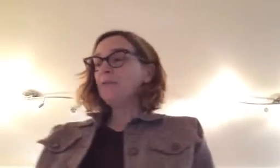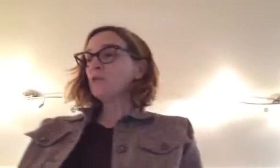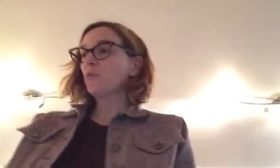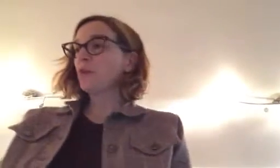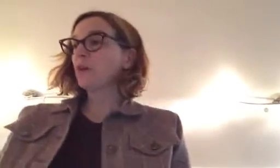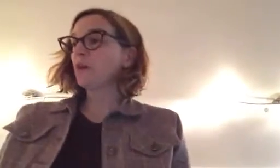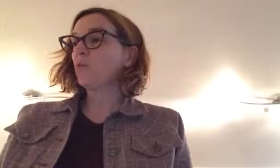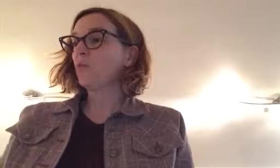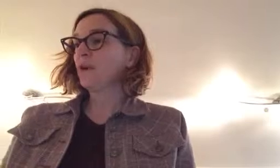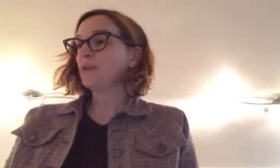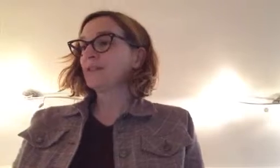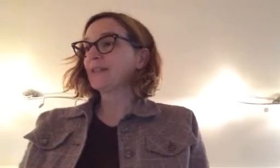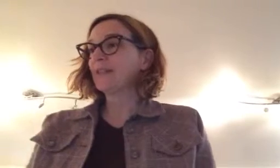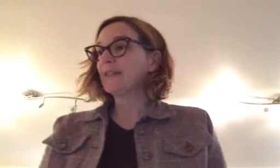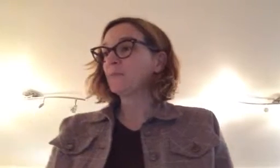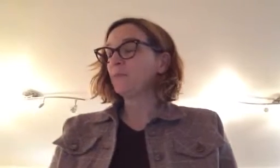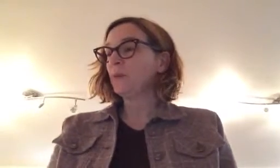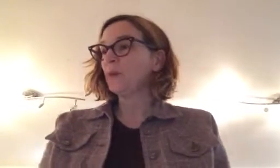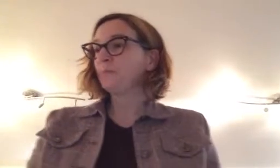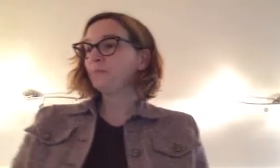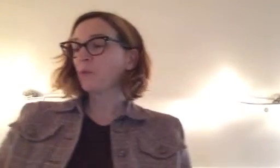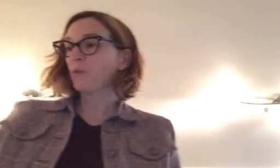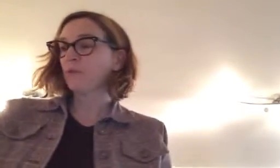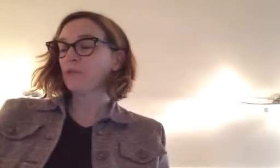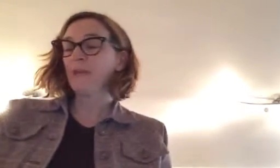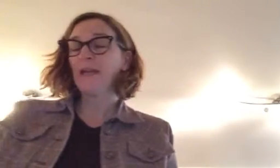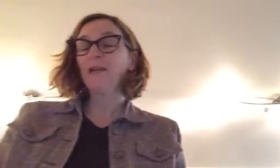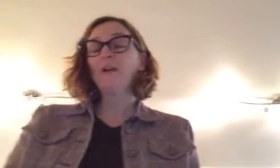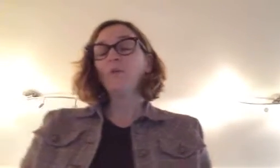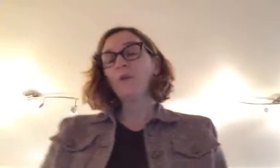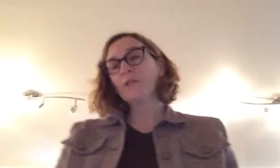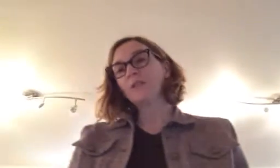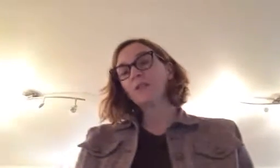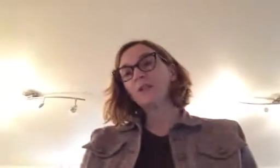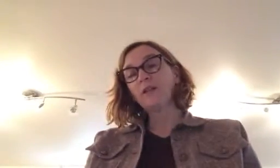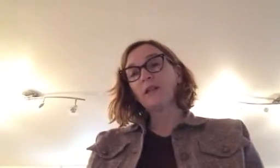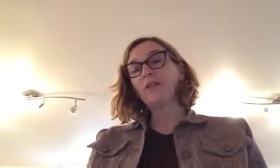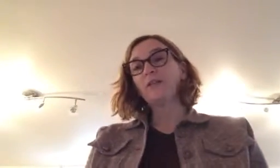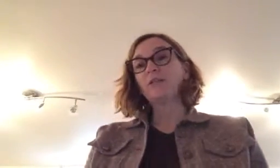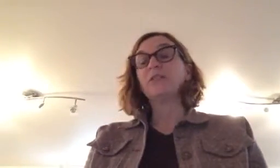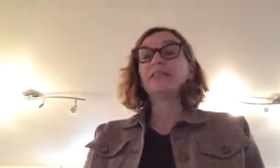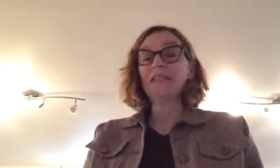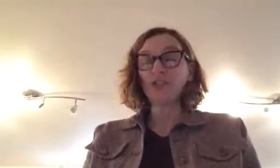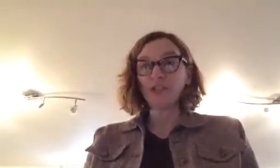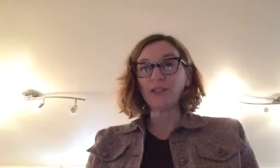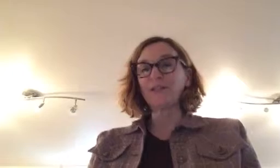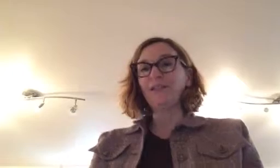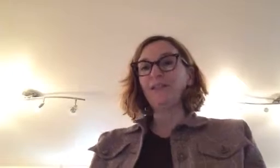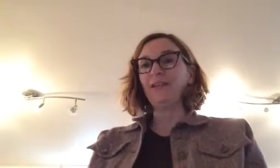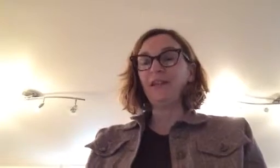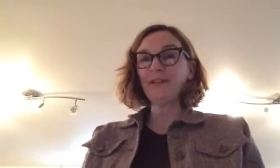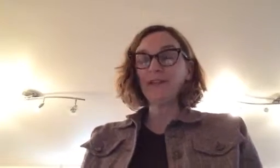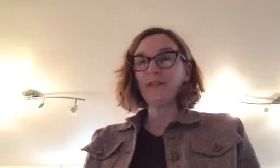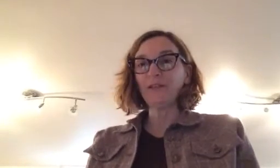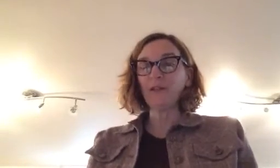Paine's work was, his work as a man, was declared seditious in England,